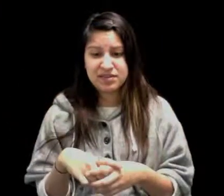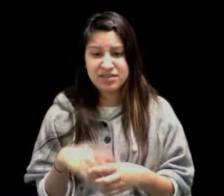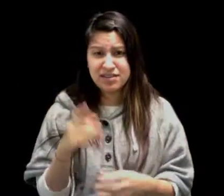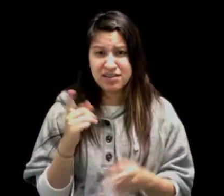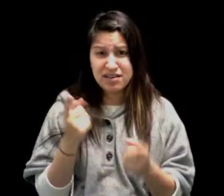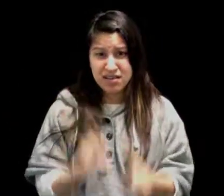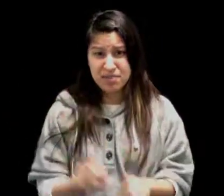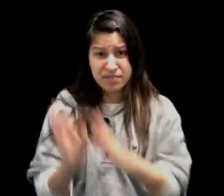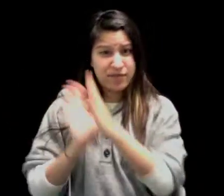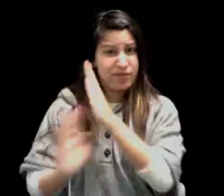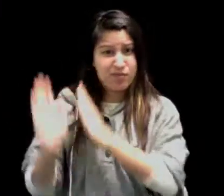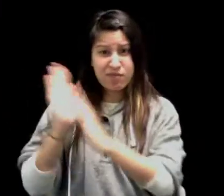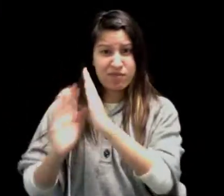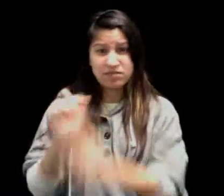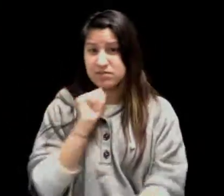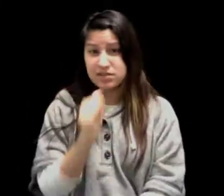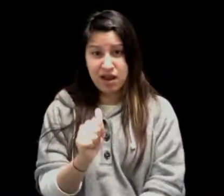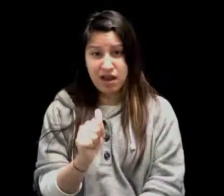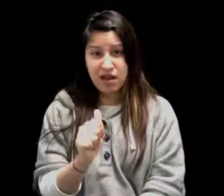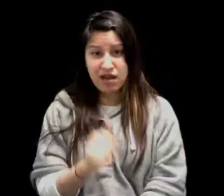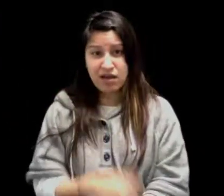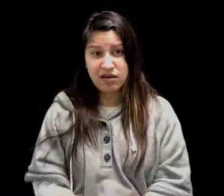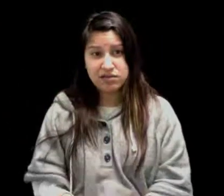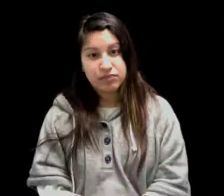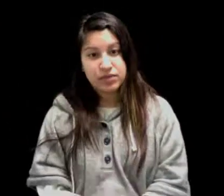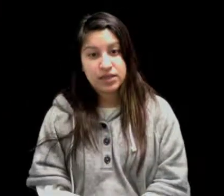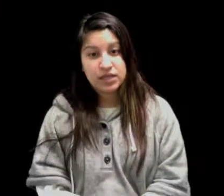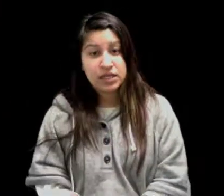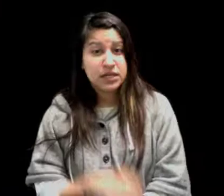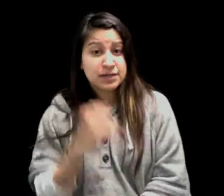facility you use, whether it's a gymnasium or a